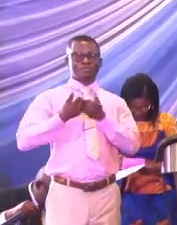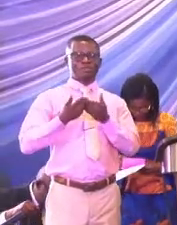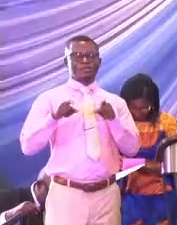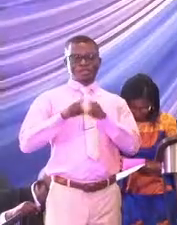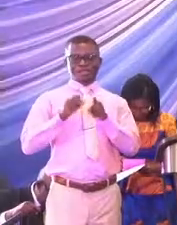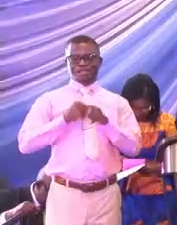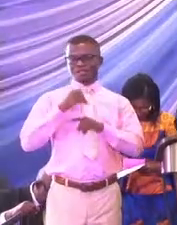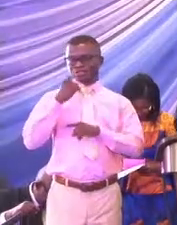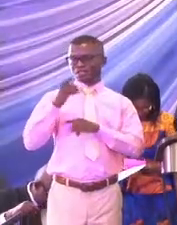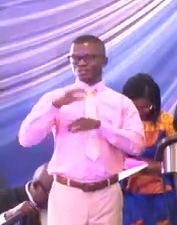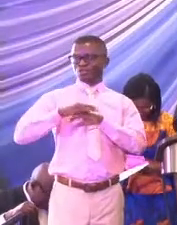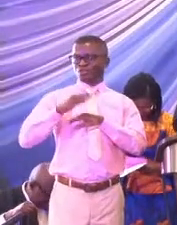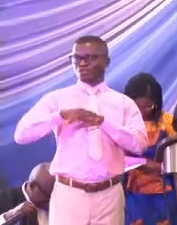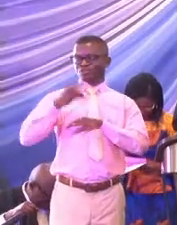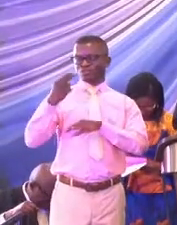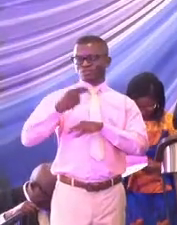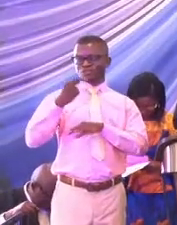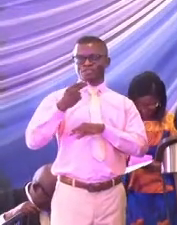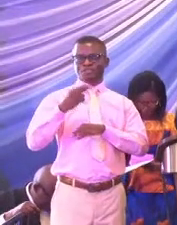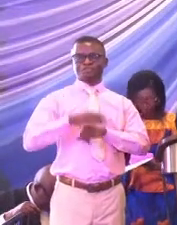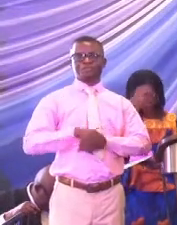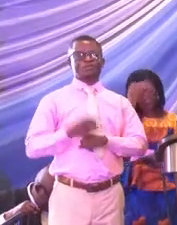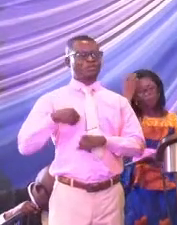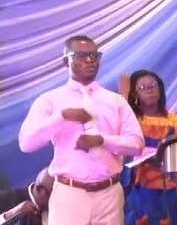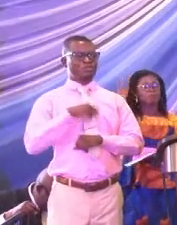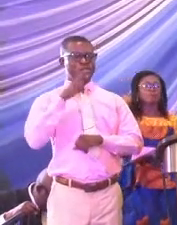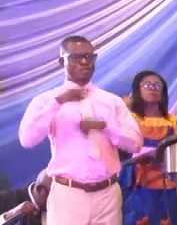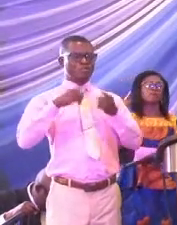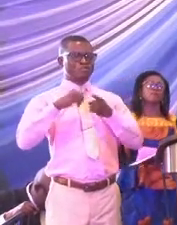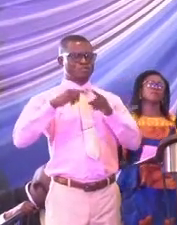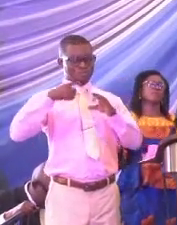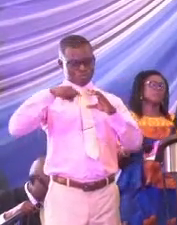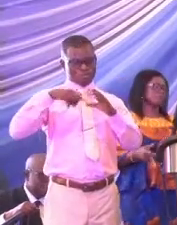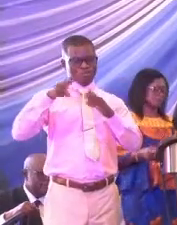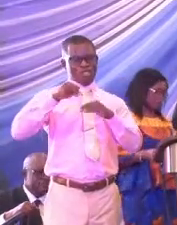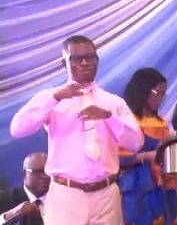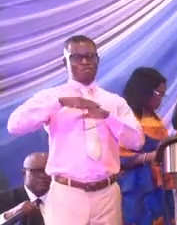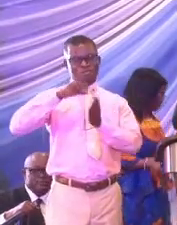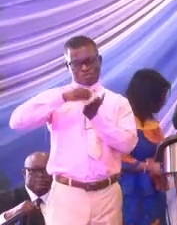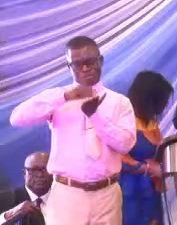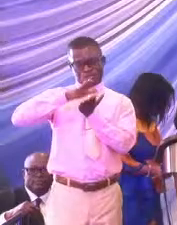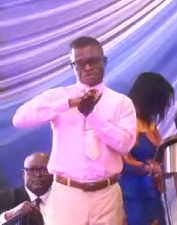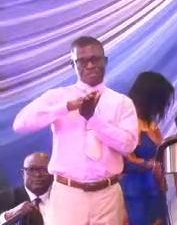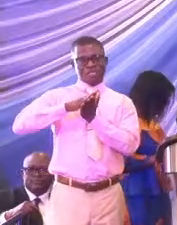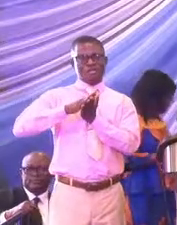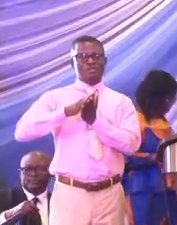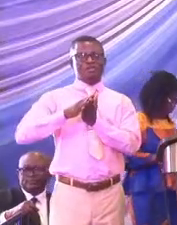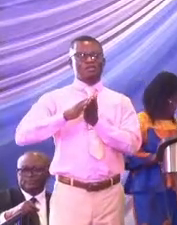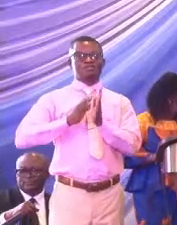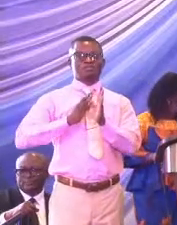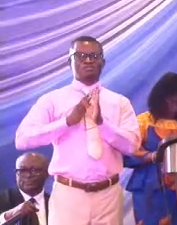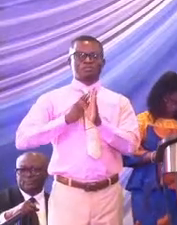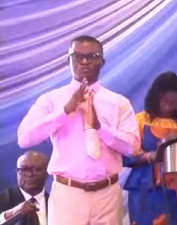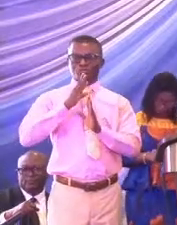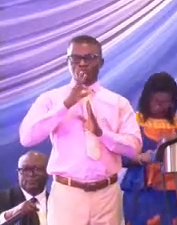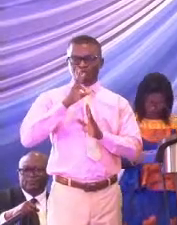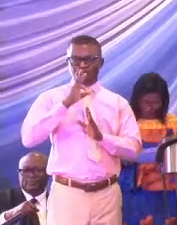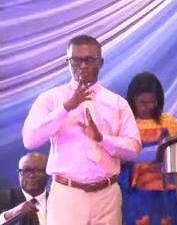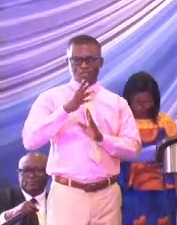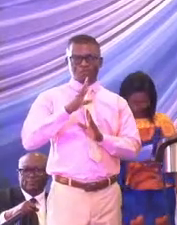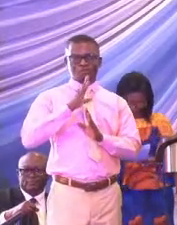I mentioned on Thursday, we were going to score the schools on content, fluency, delivery,